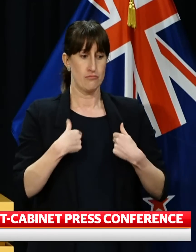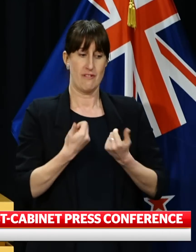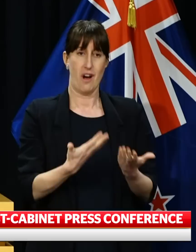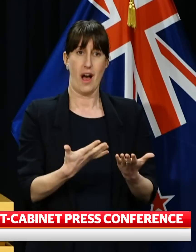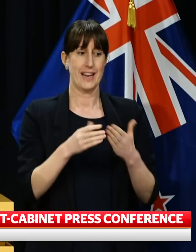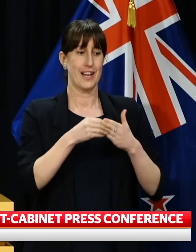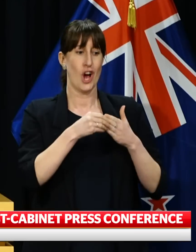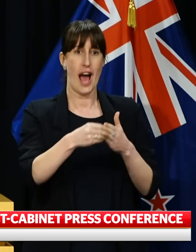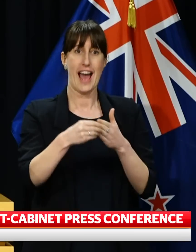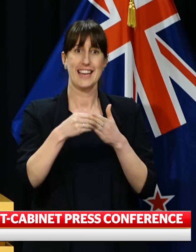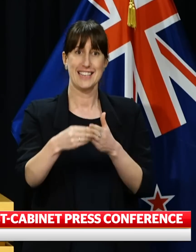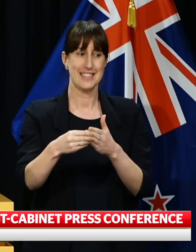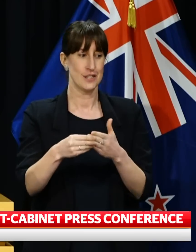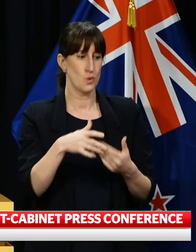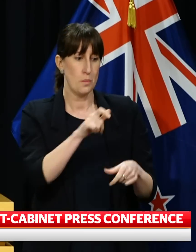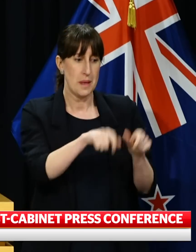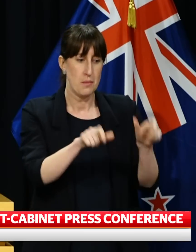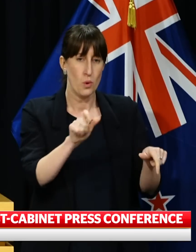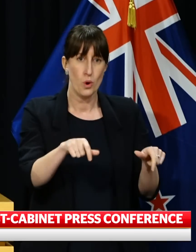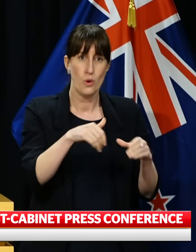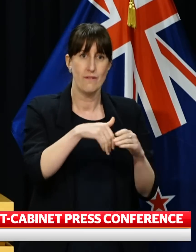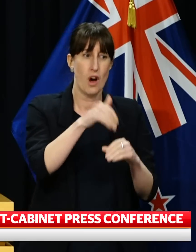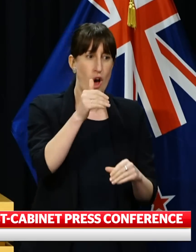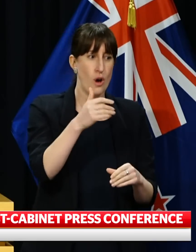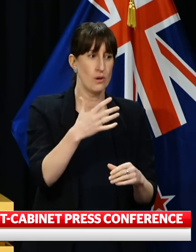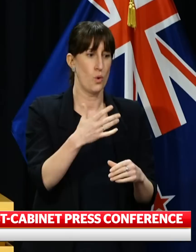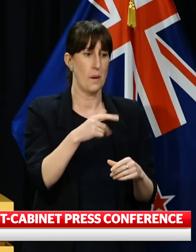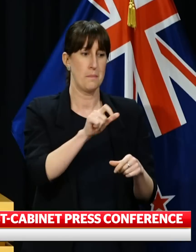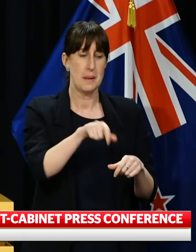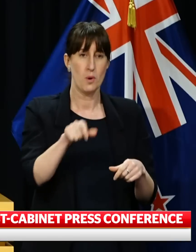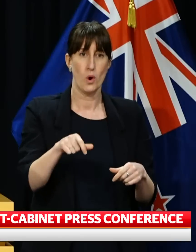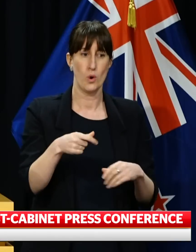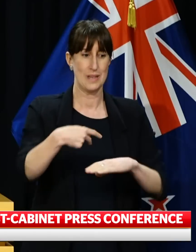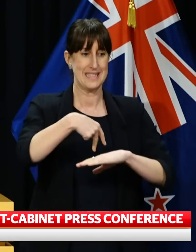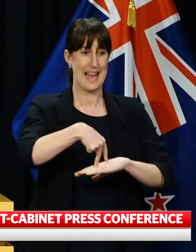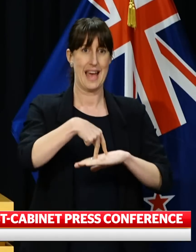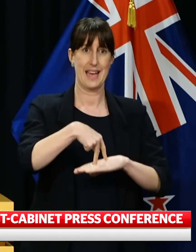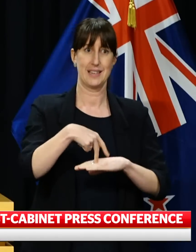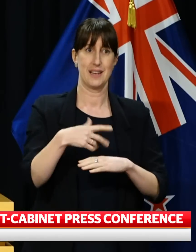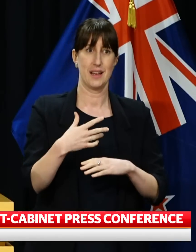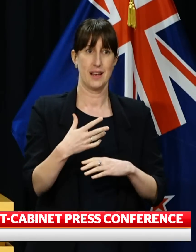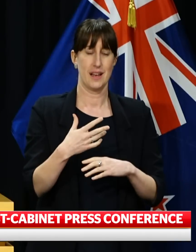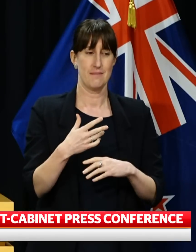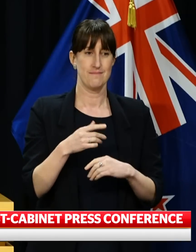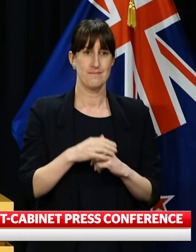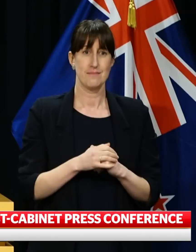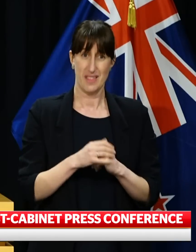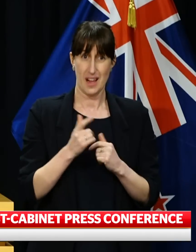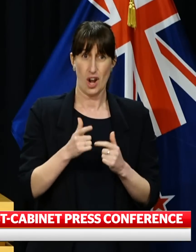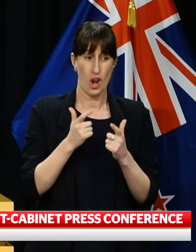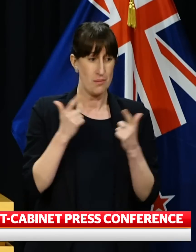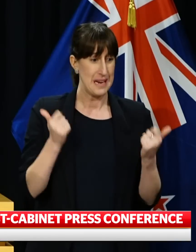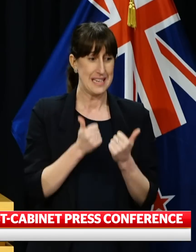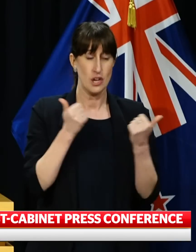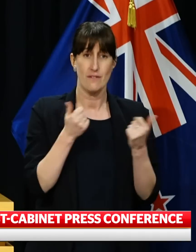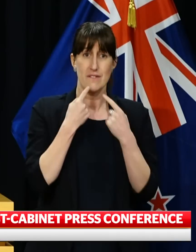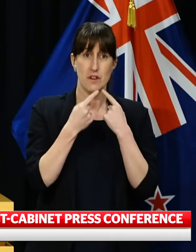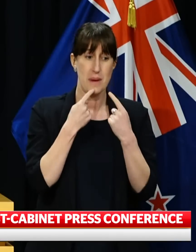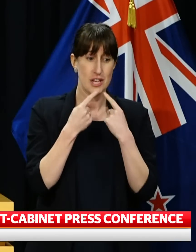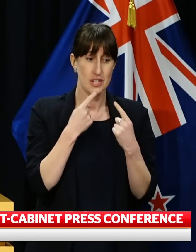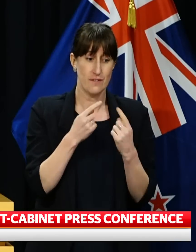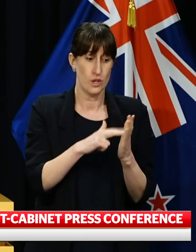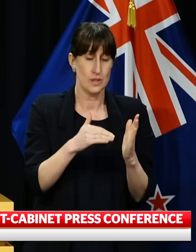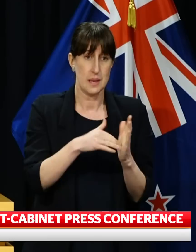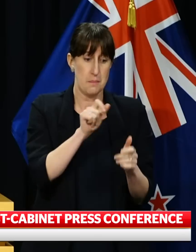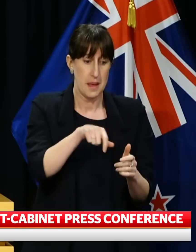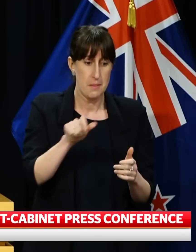different government agencies to candidates and to parties about what to look out for. And I think there's a lot of publicly available information for New